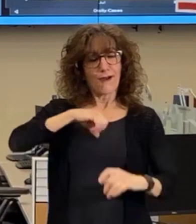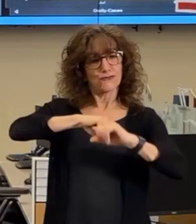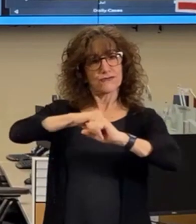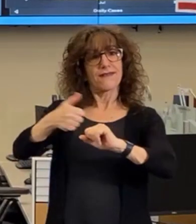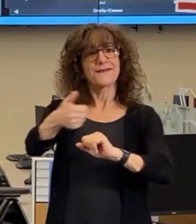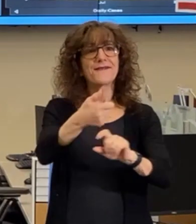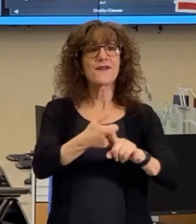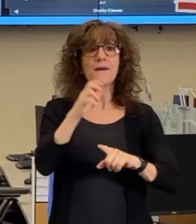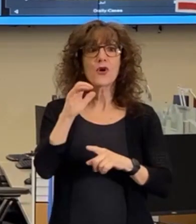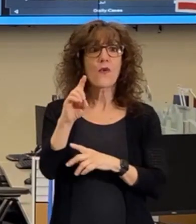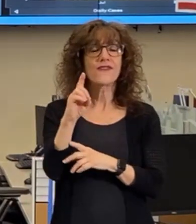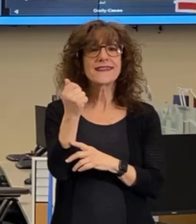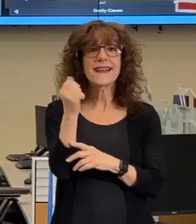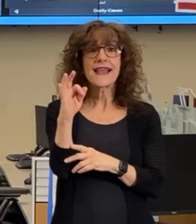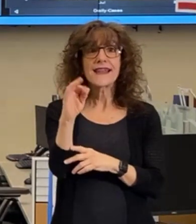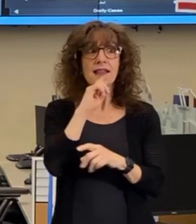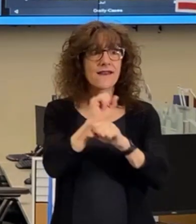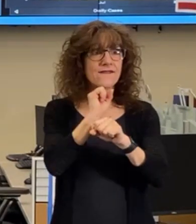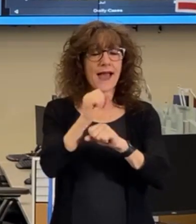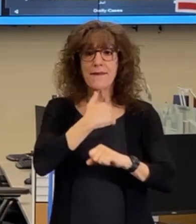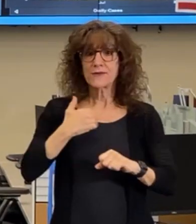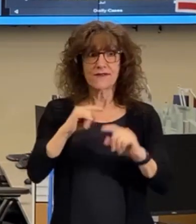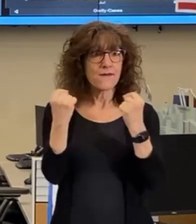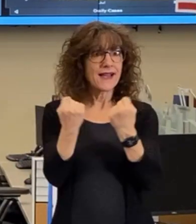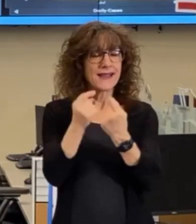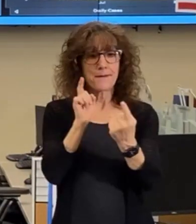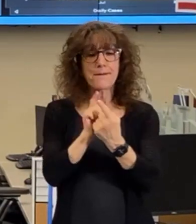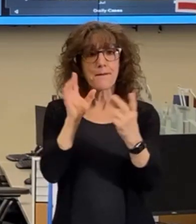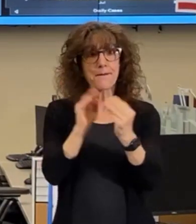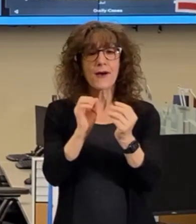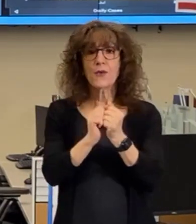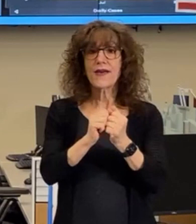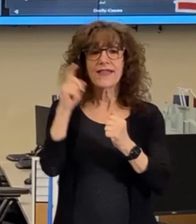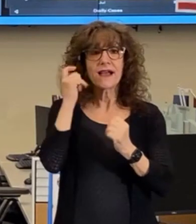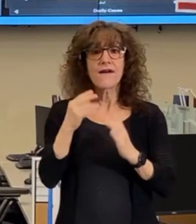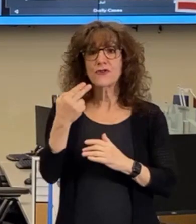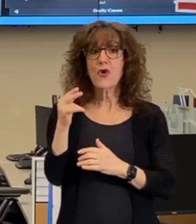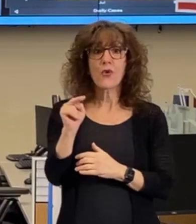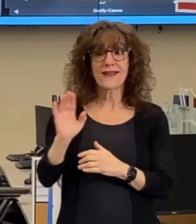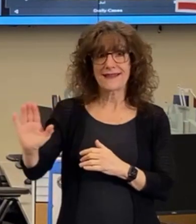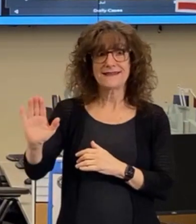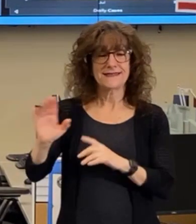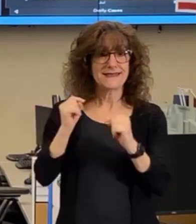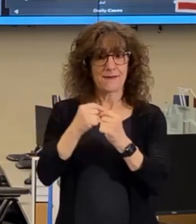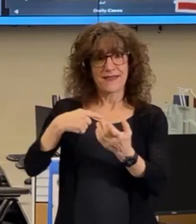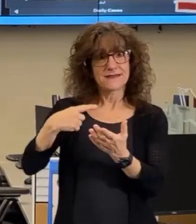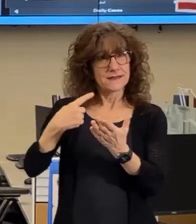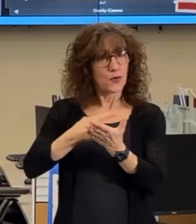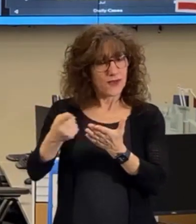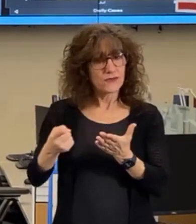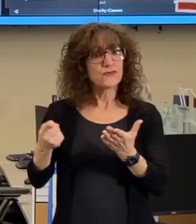from COVID-19. In fact, members of my team met with Governor Hogan's team this week to discuss